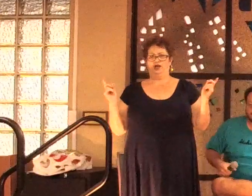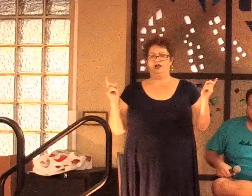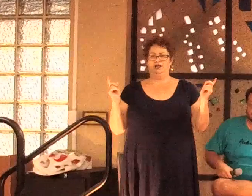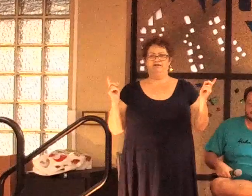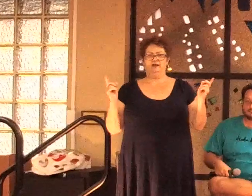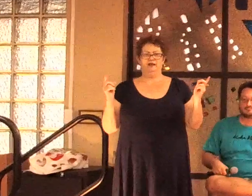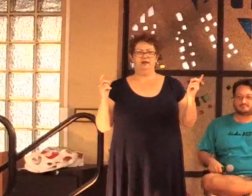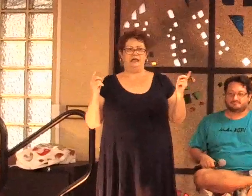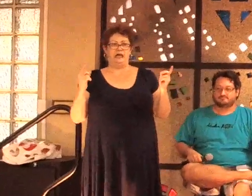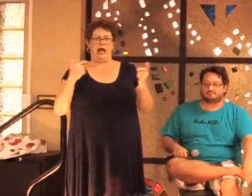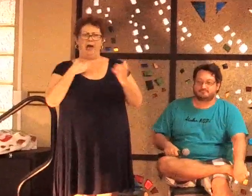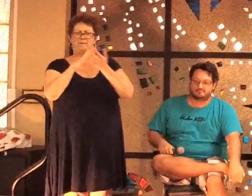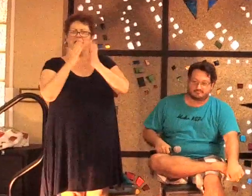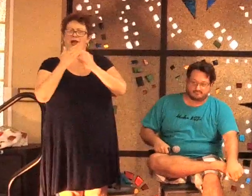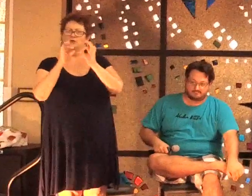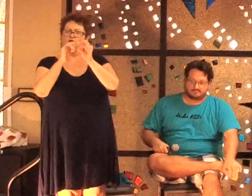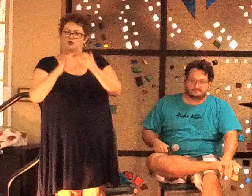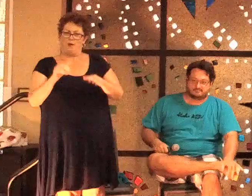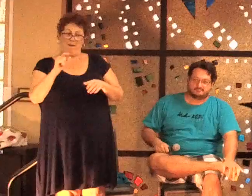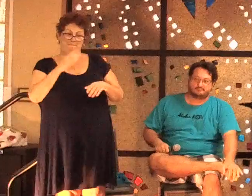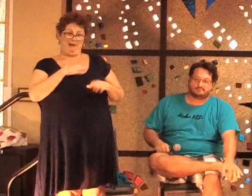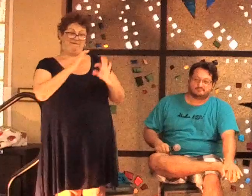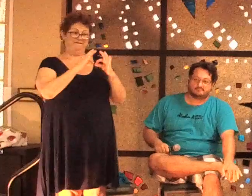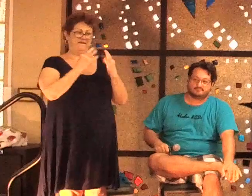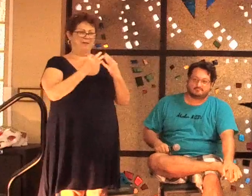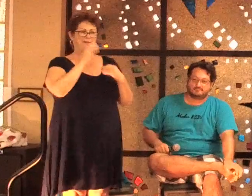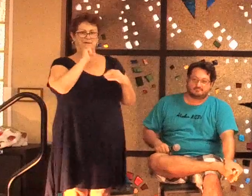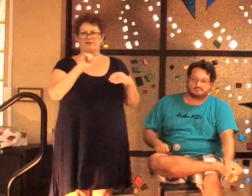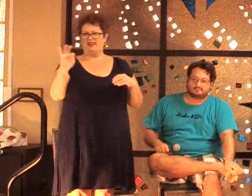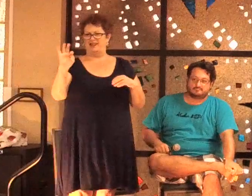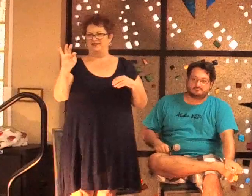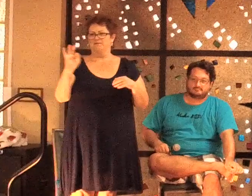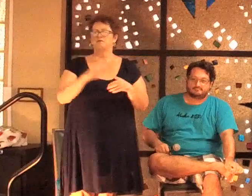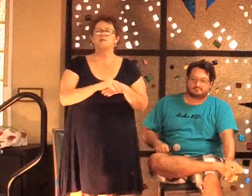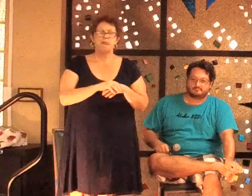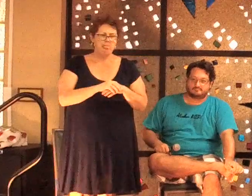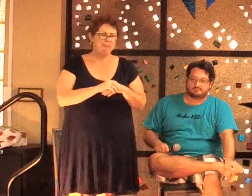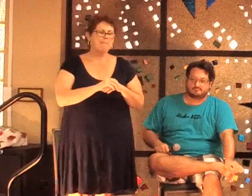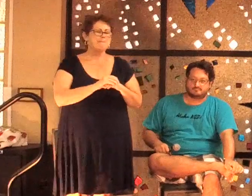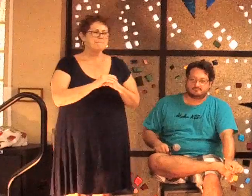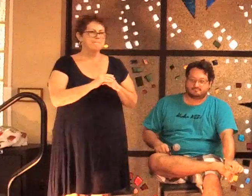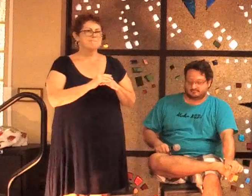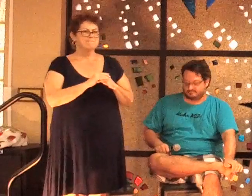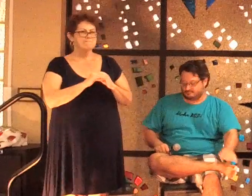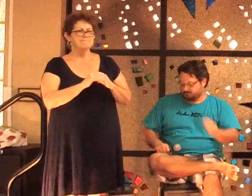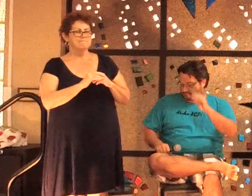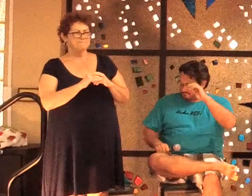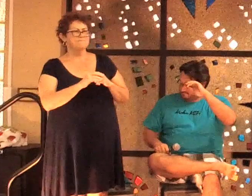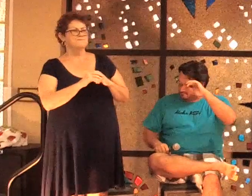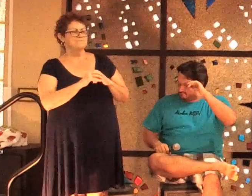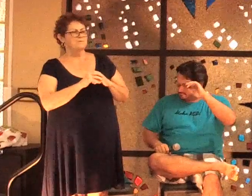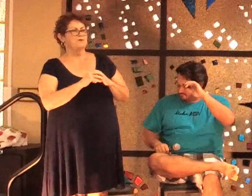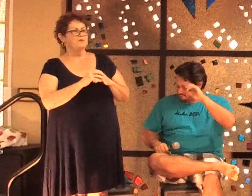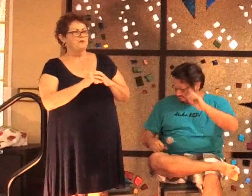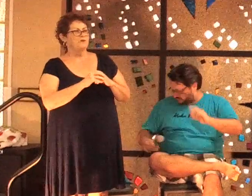I always felt that I was different. I became an interpreter for my family at age